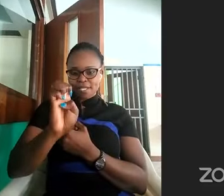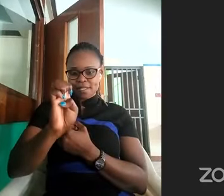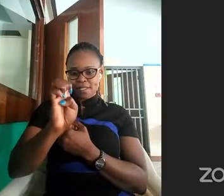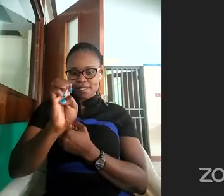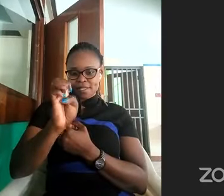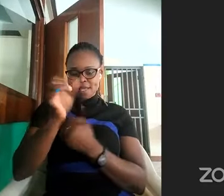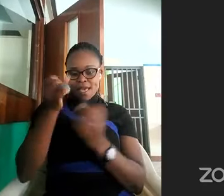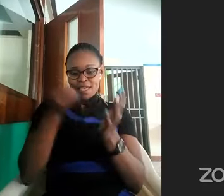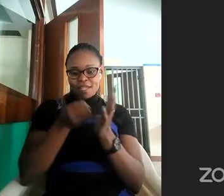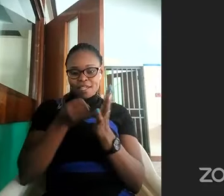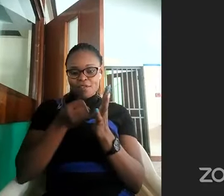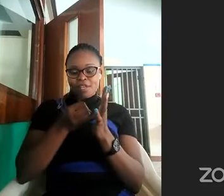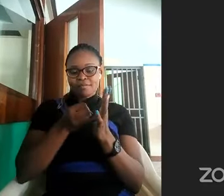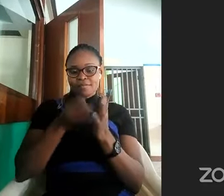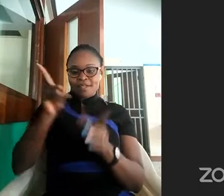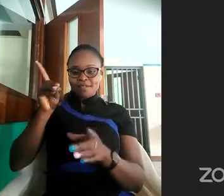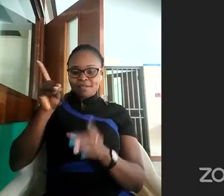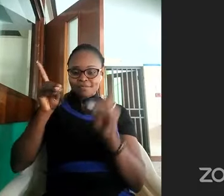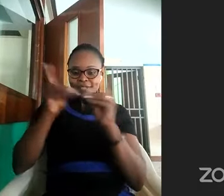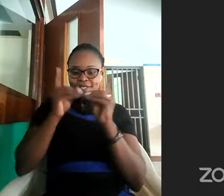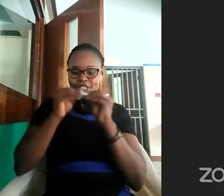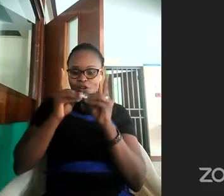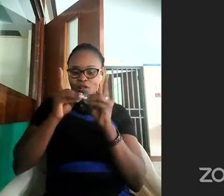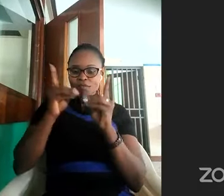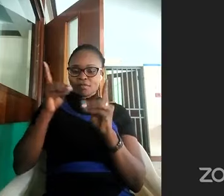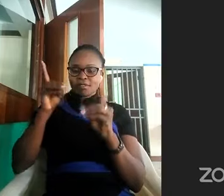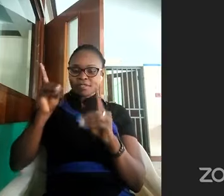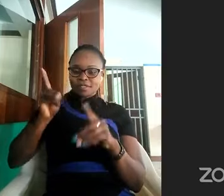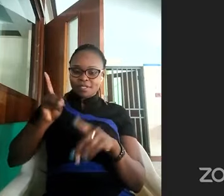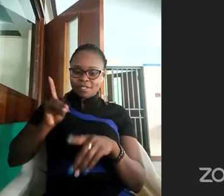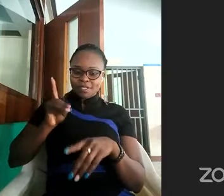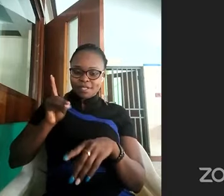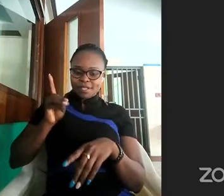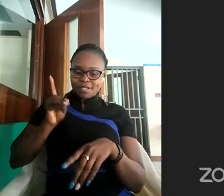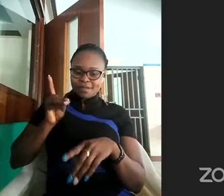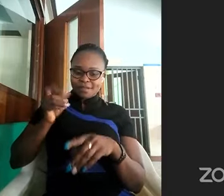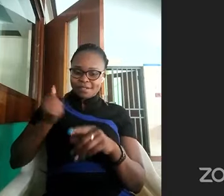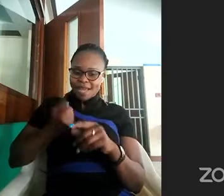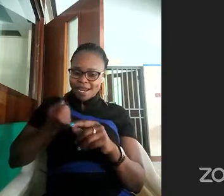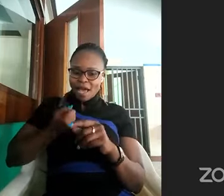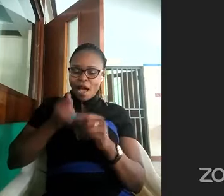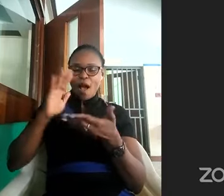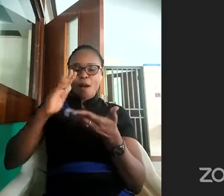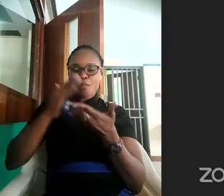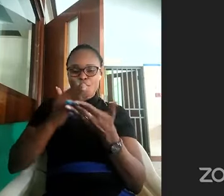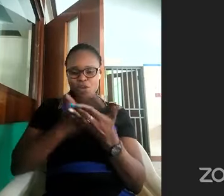we also have healthcare providers program. So that is a brief overview